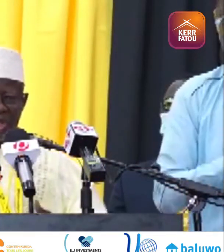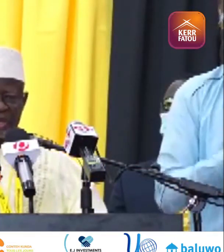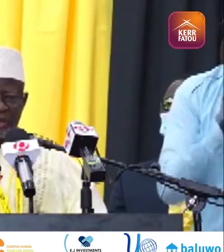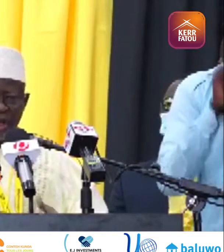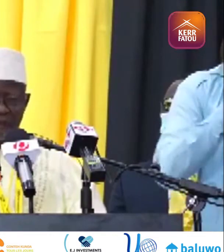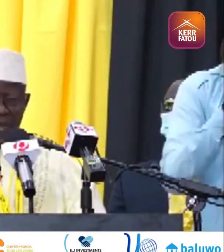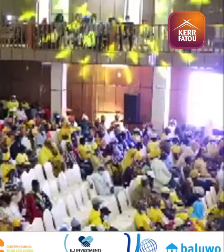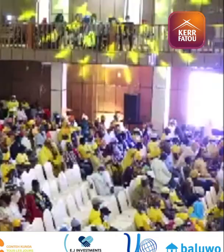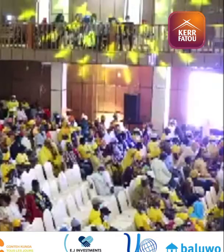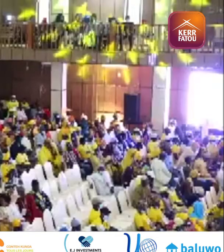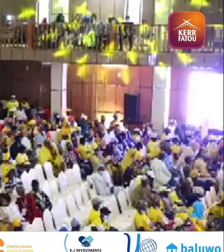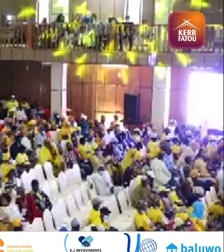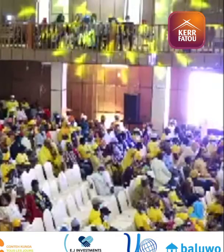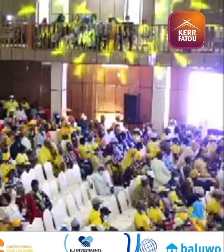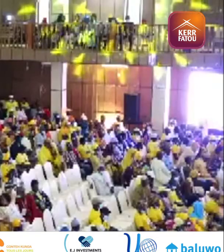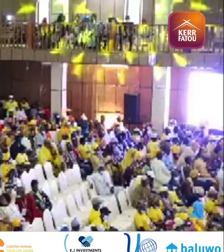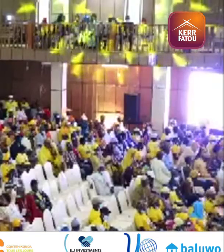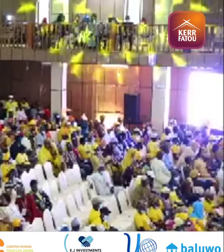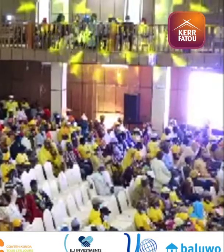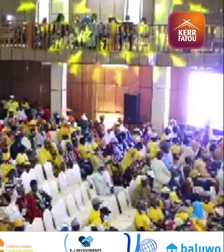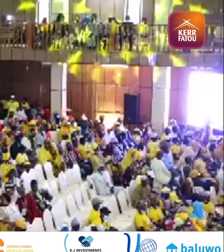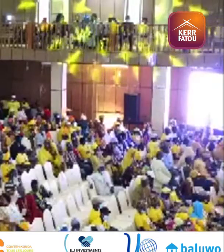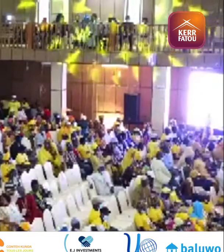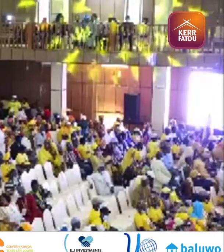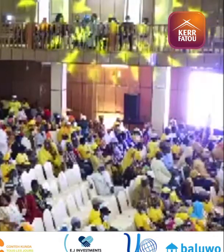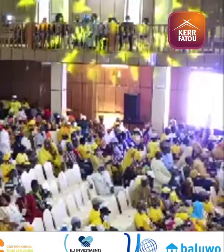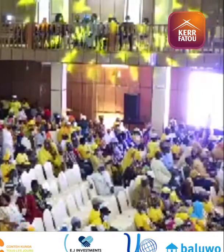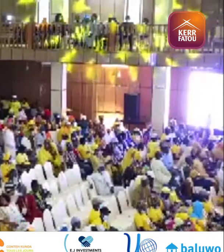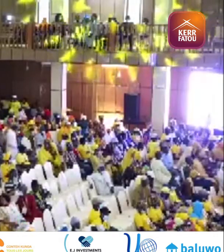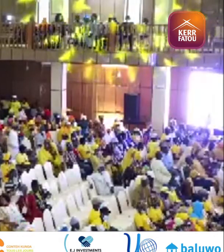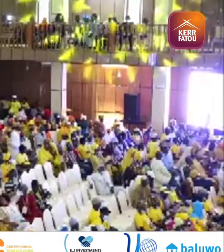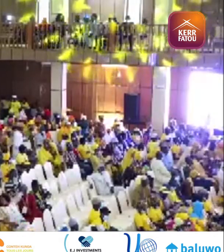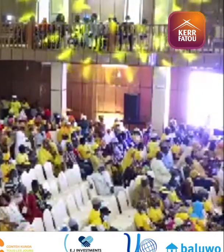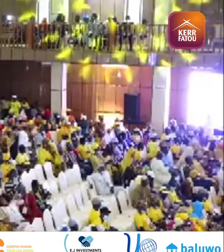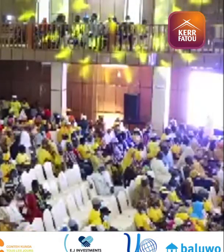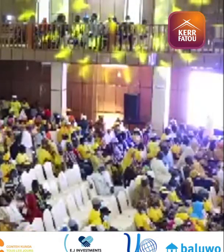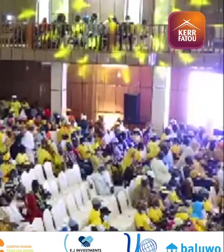not get governments to fund our activities.